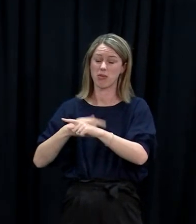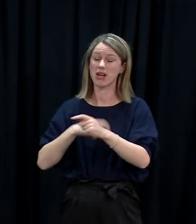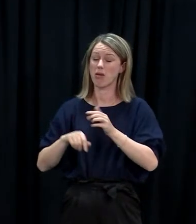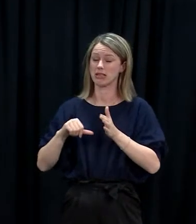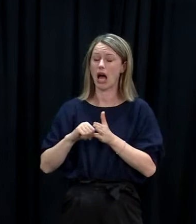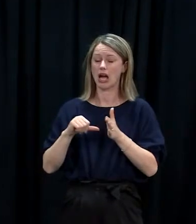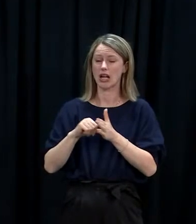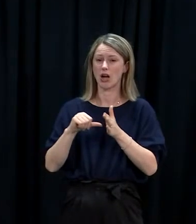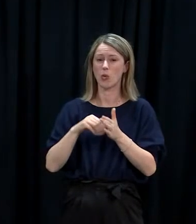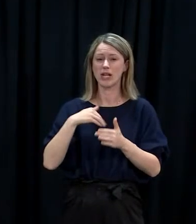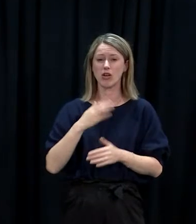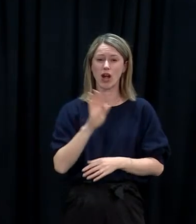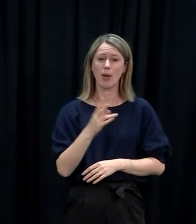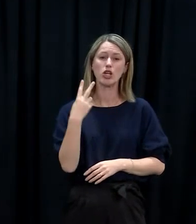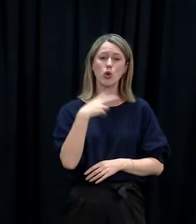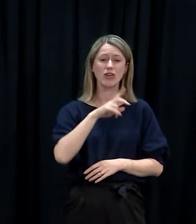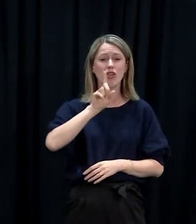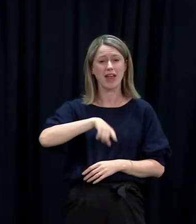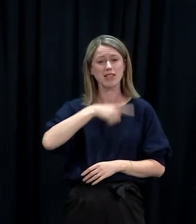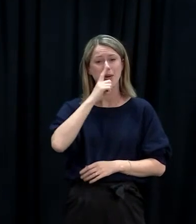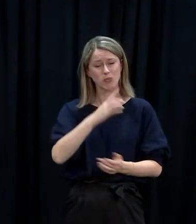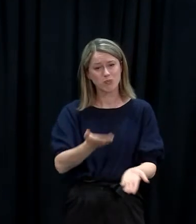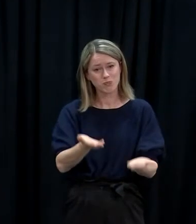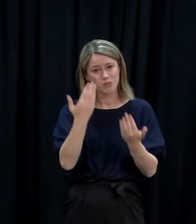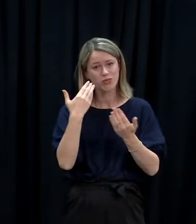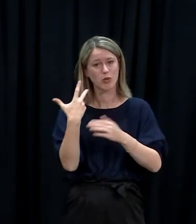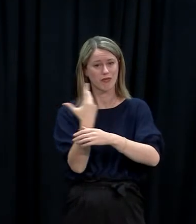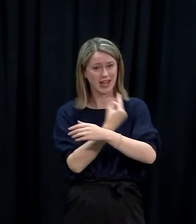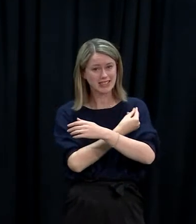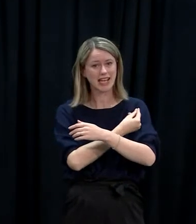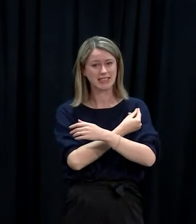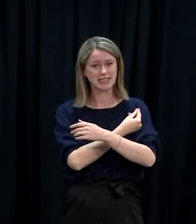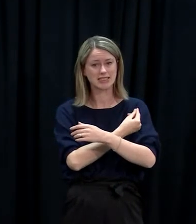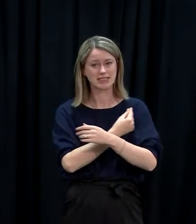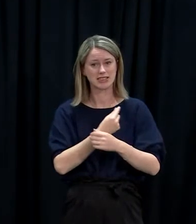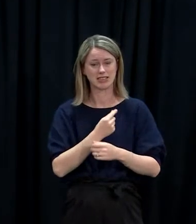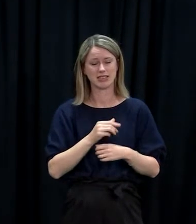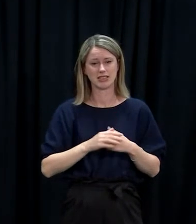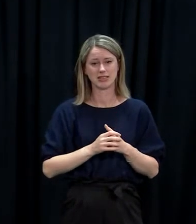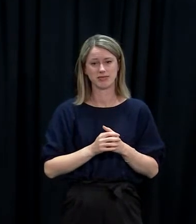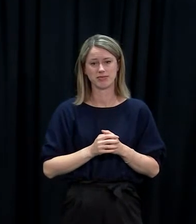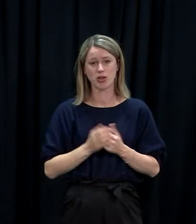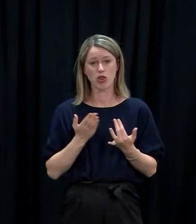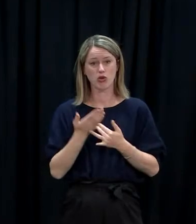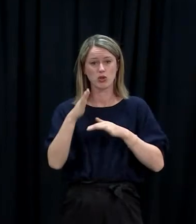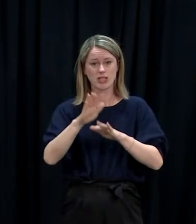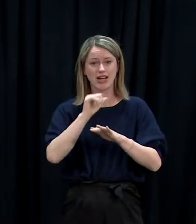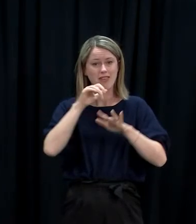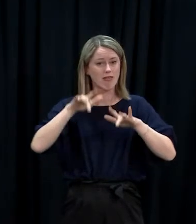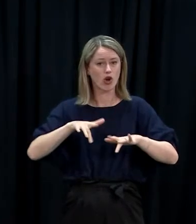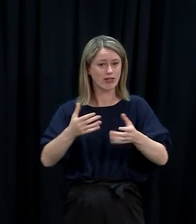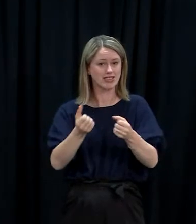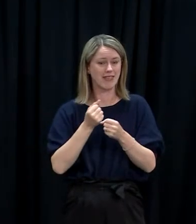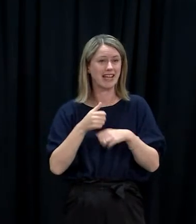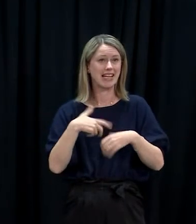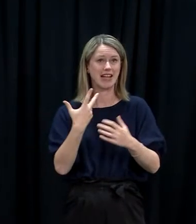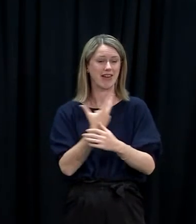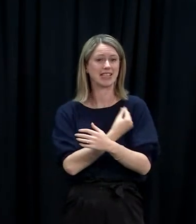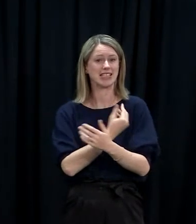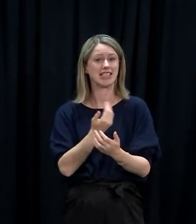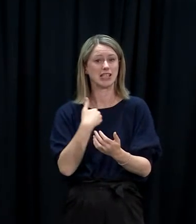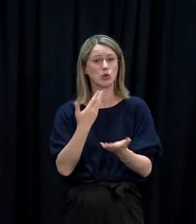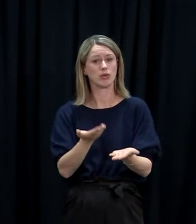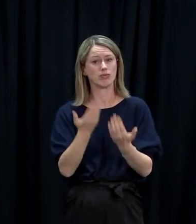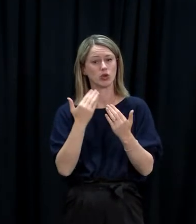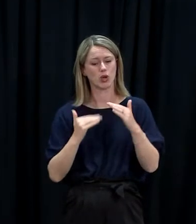that. We still need about another 200,000 people across the country to come forward and be vaccinated who have not yet been vaccinated with any dosages